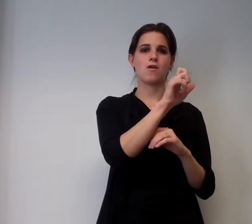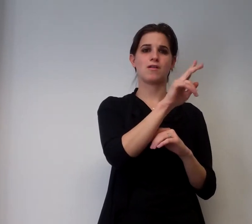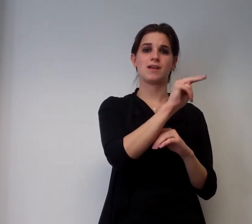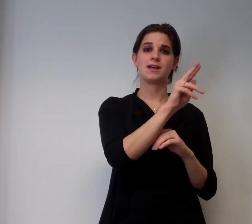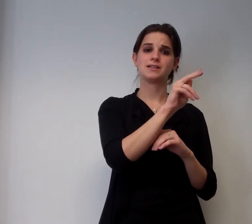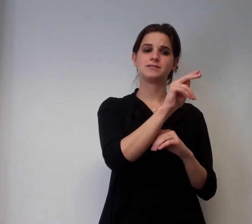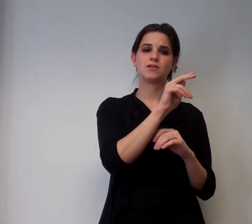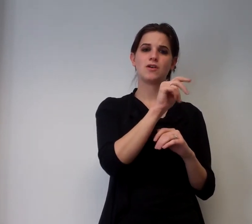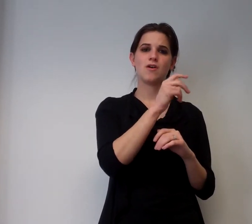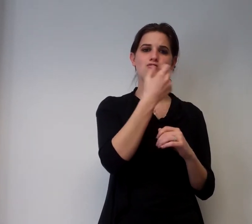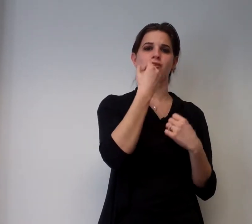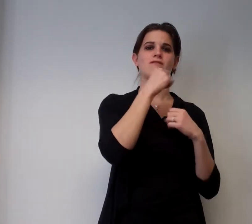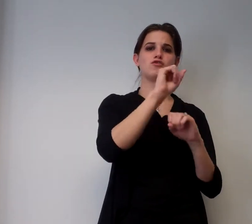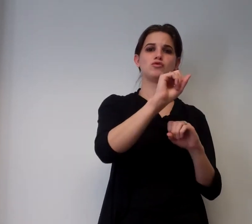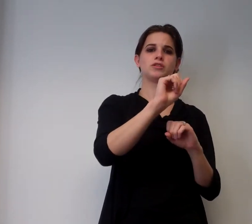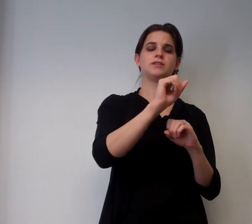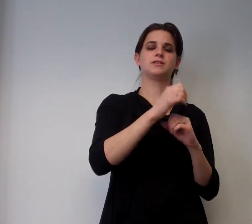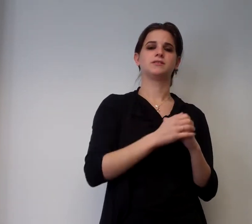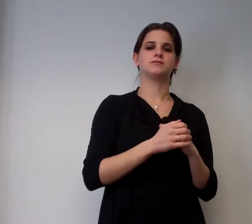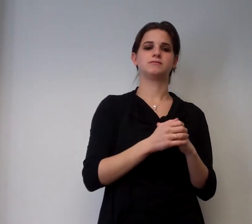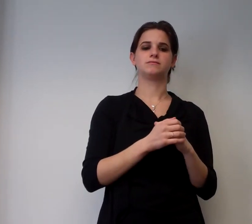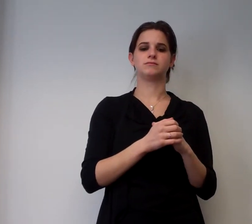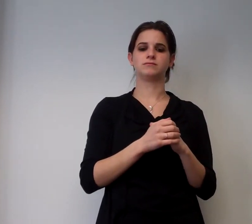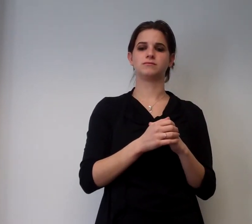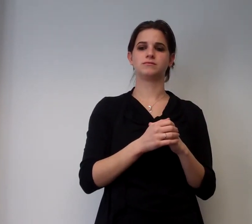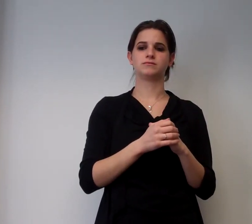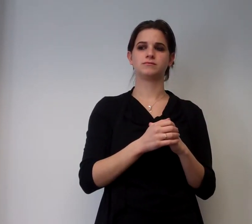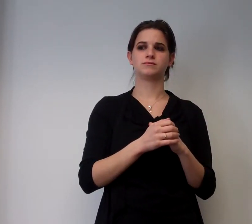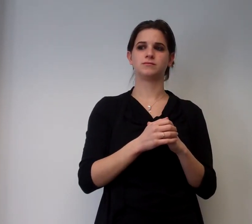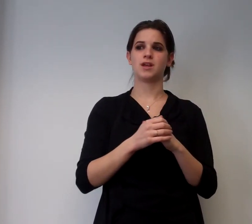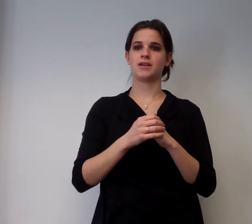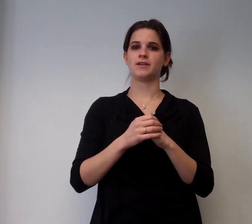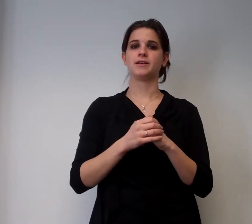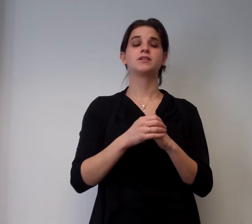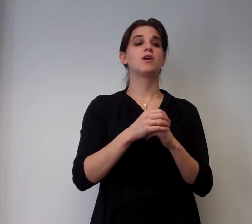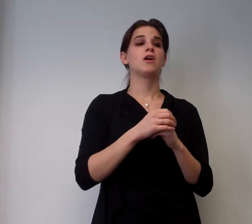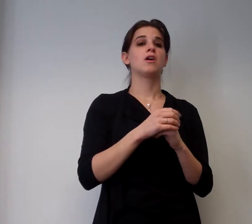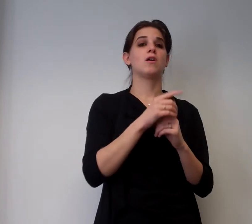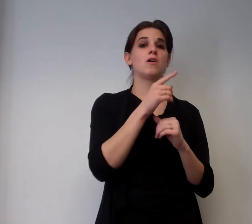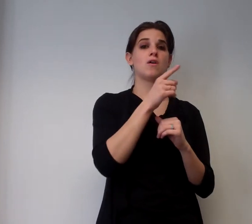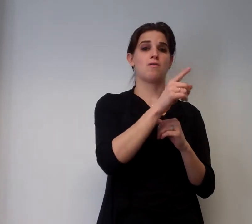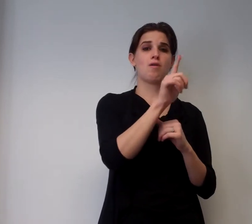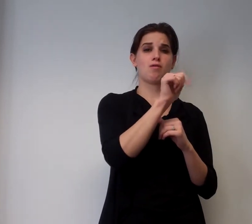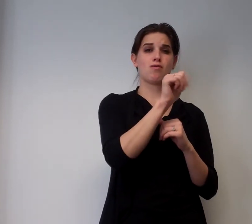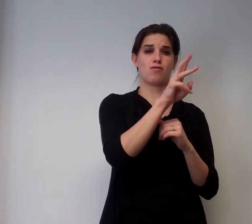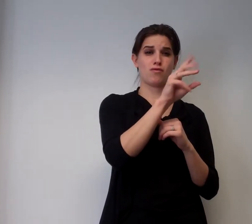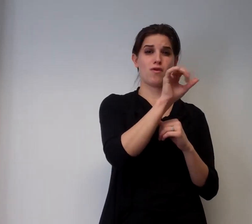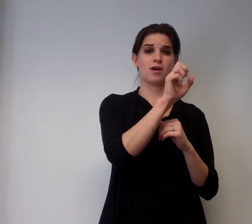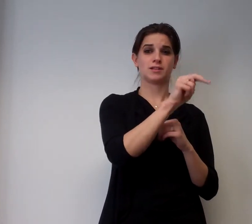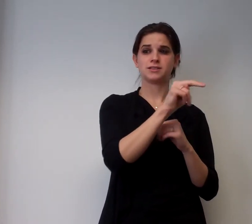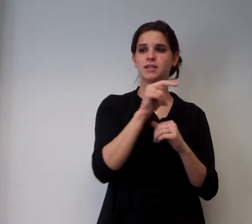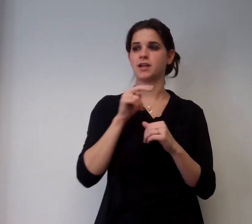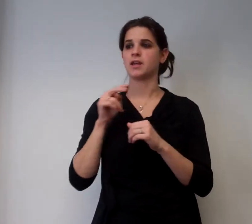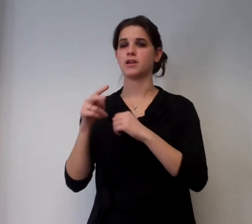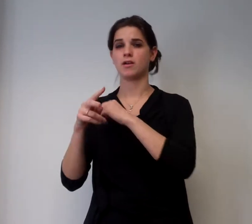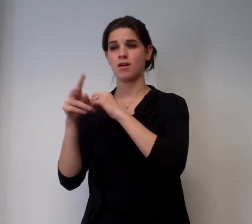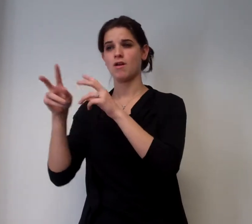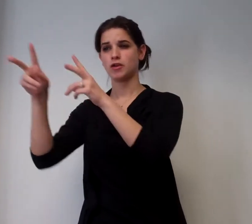and then took those ideas with him from South Africa to India and really led the struggle against the British for independence